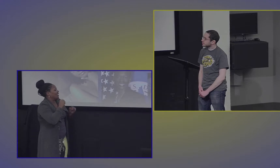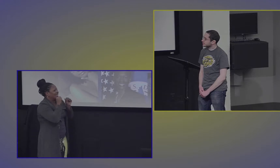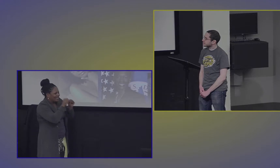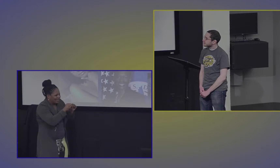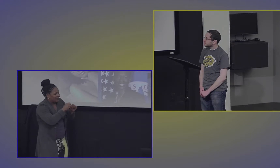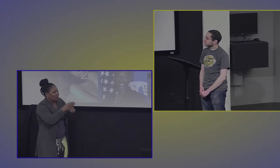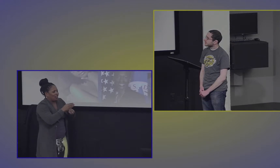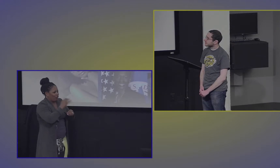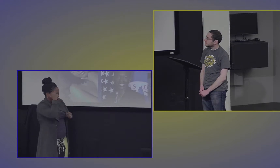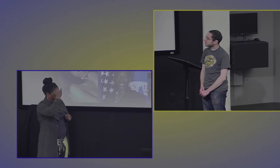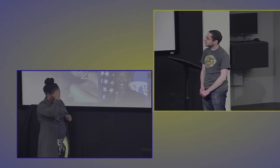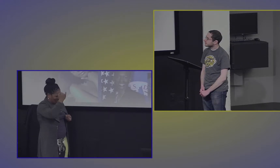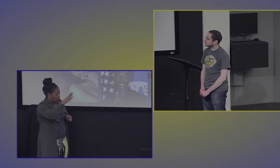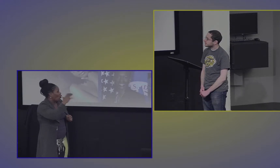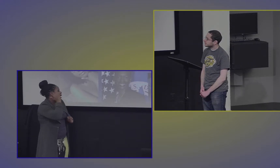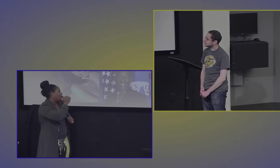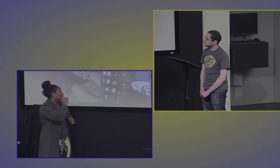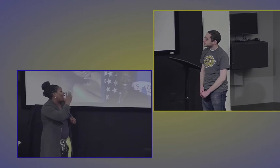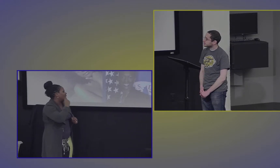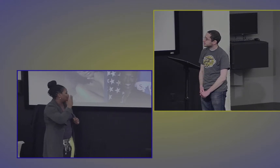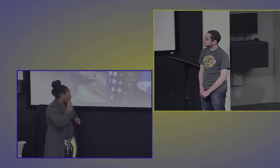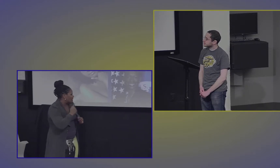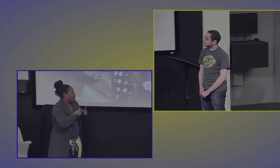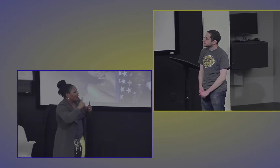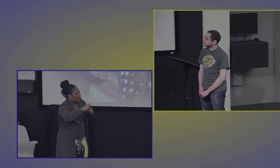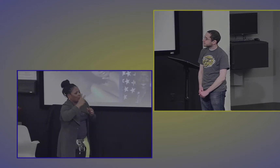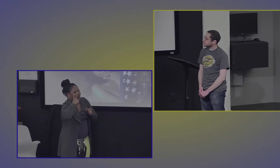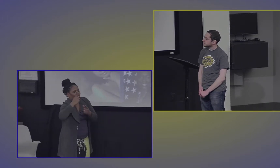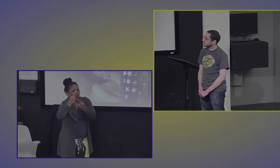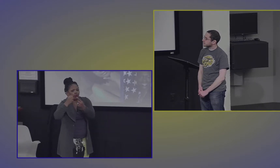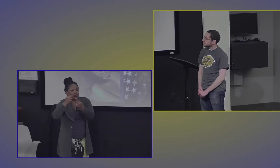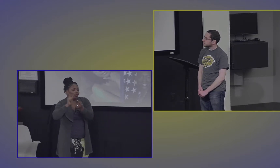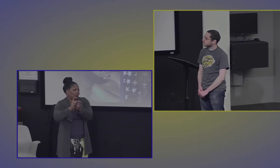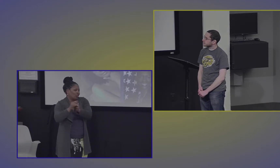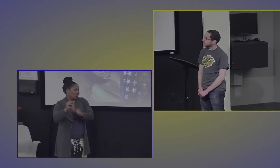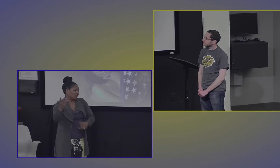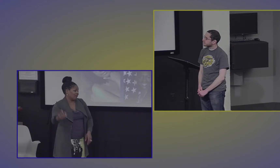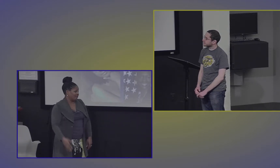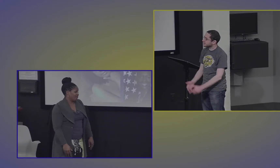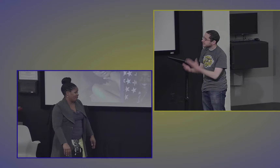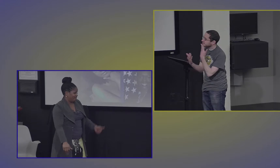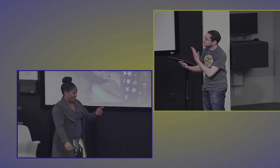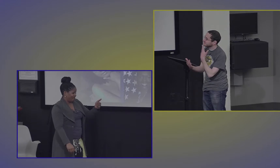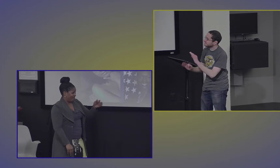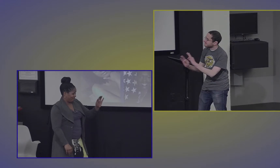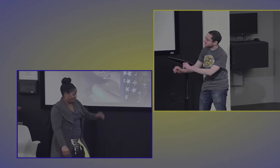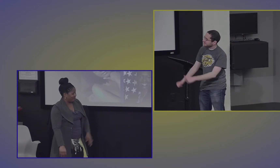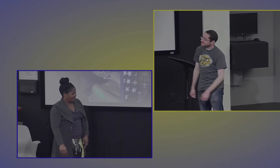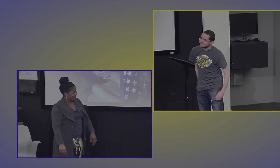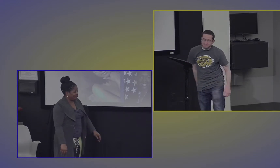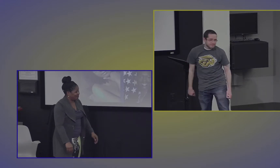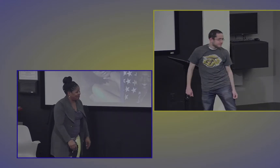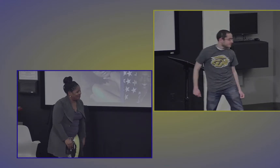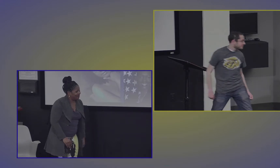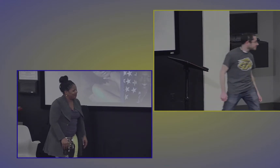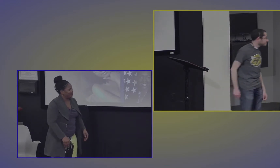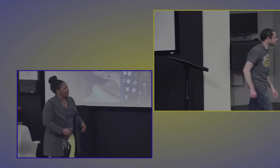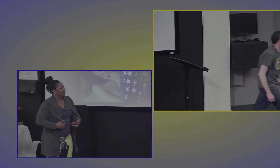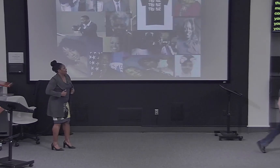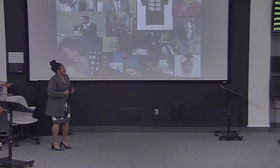your experience. Keep sharing your ideas, things that impact you daily, and that's going to help move us in